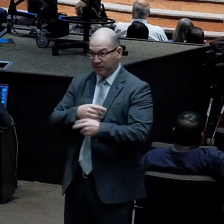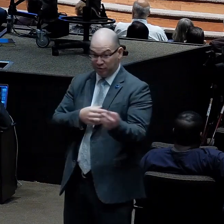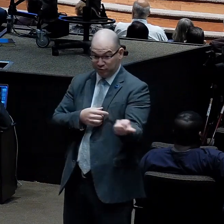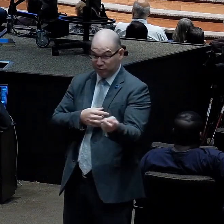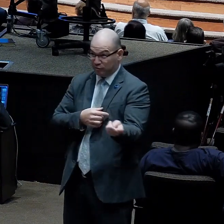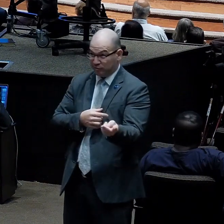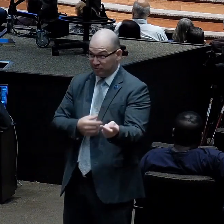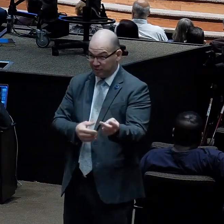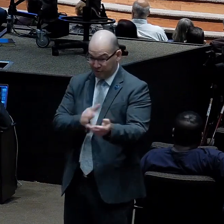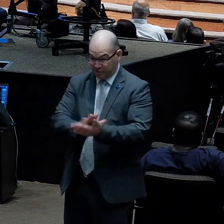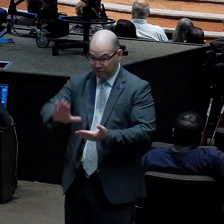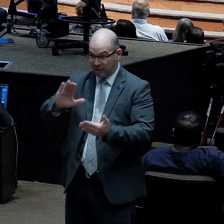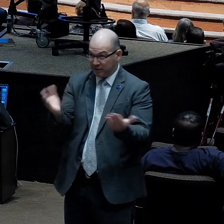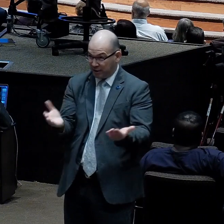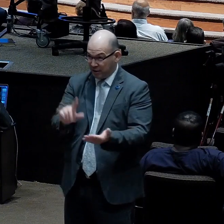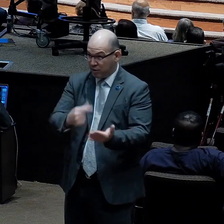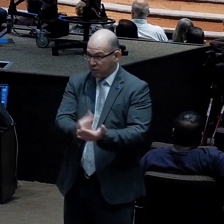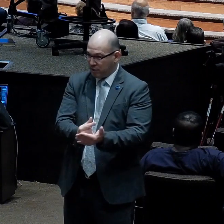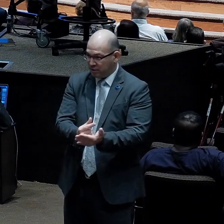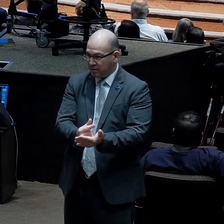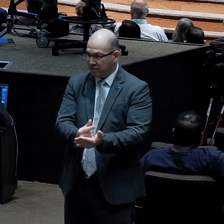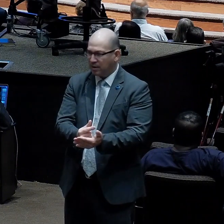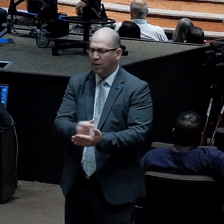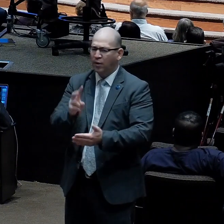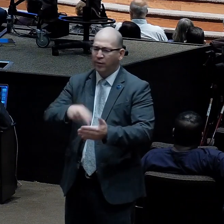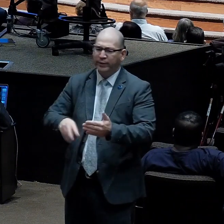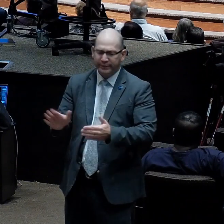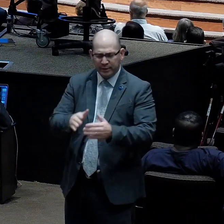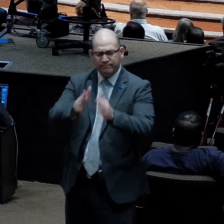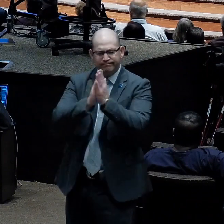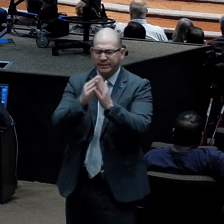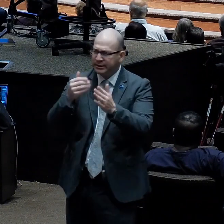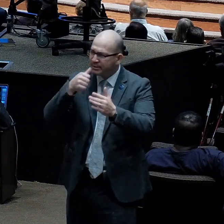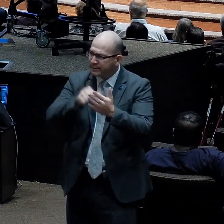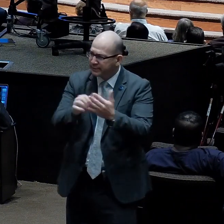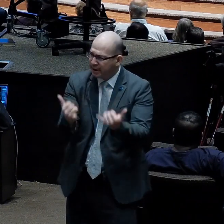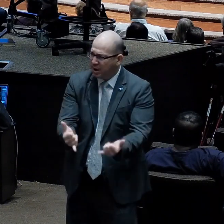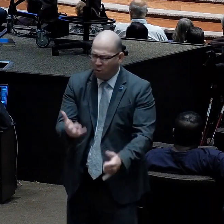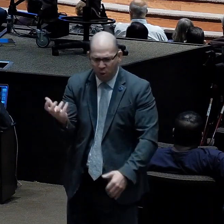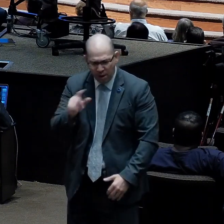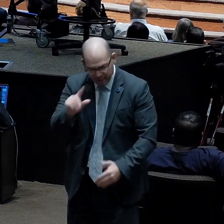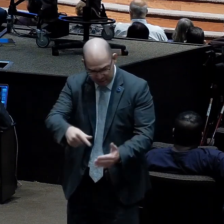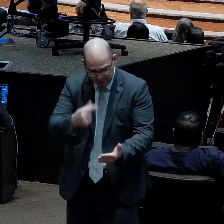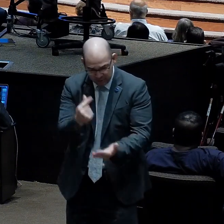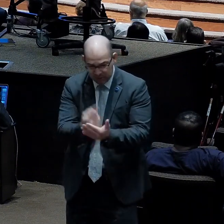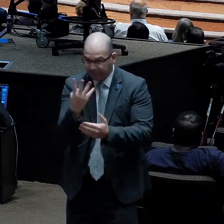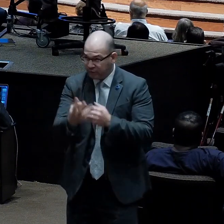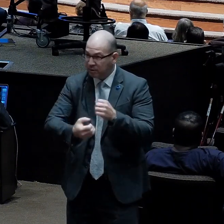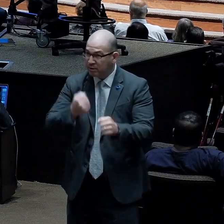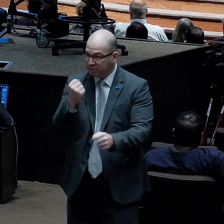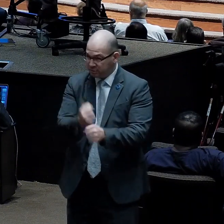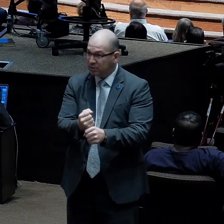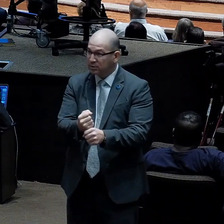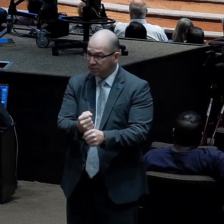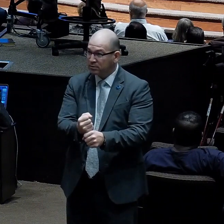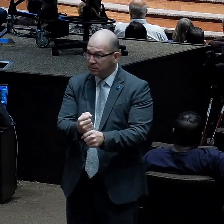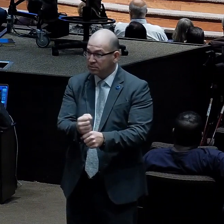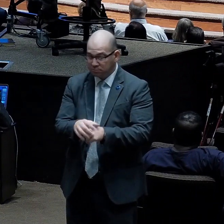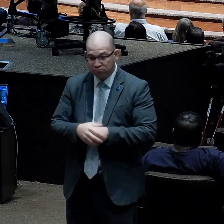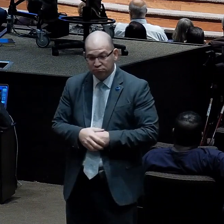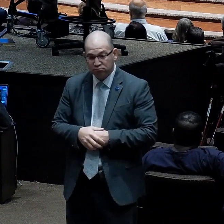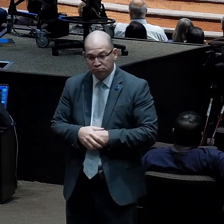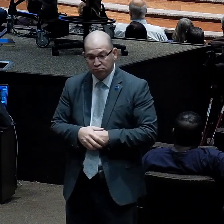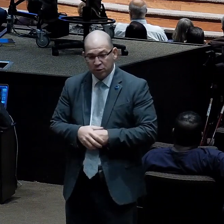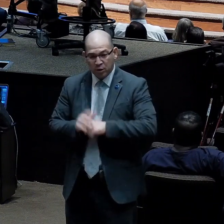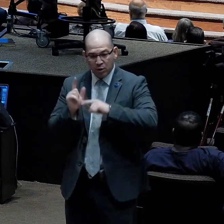Folks, you should read their prayer letters. They graduated four years from West Coast Baptist College. They went to northern